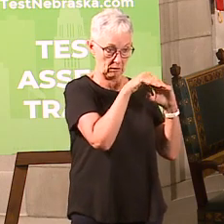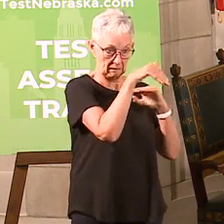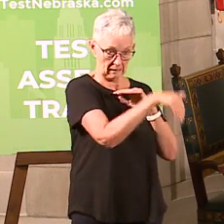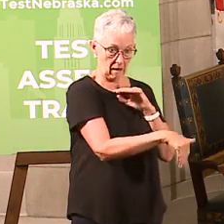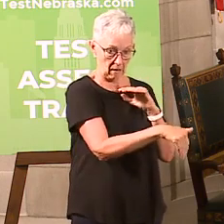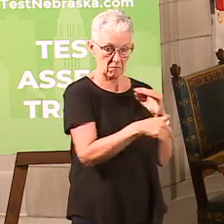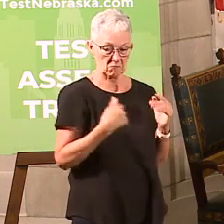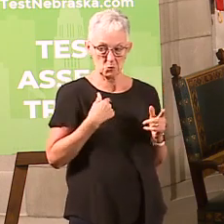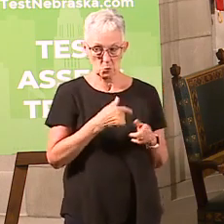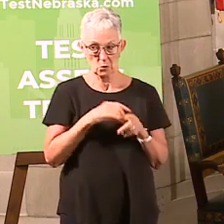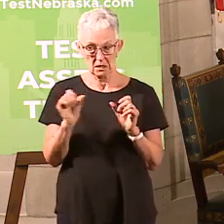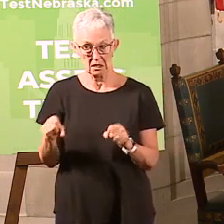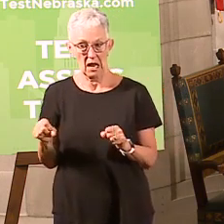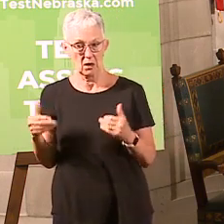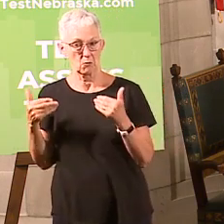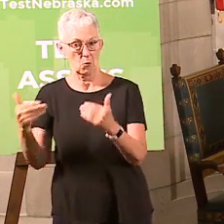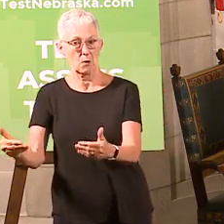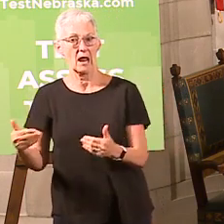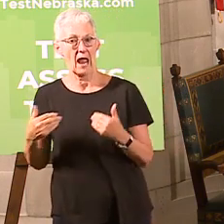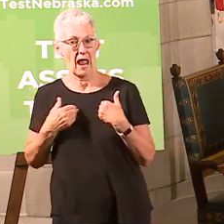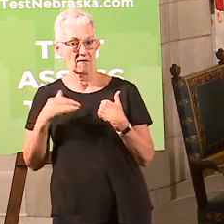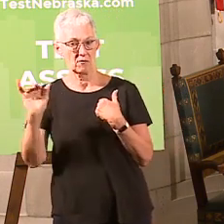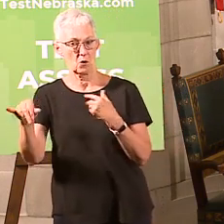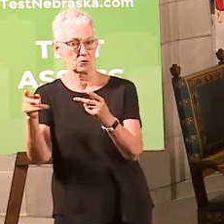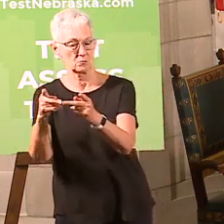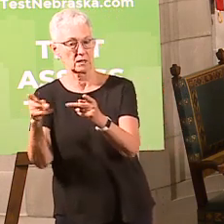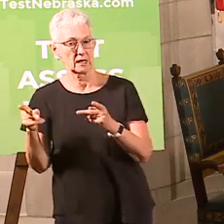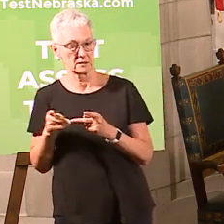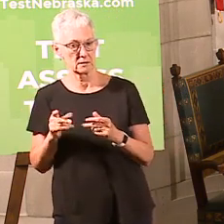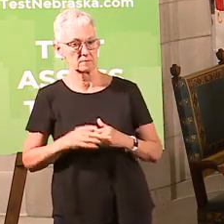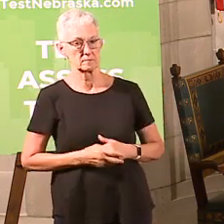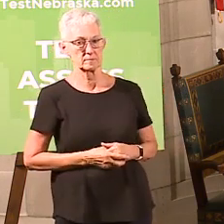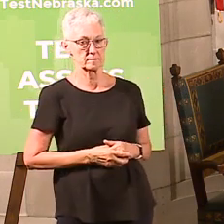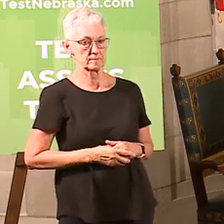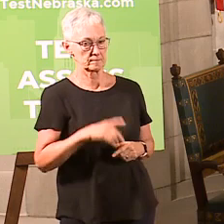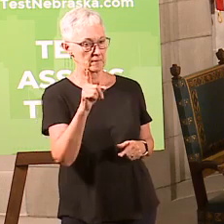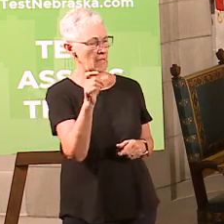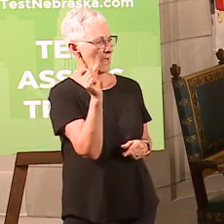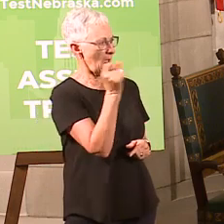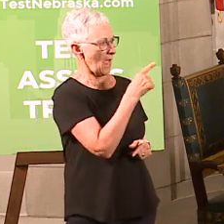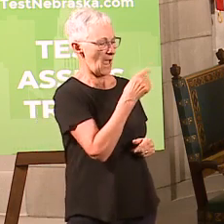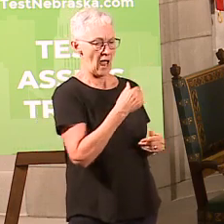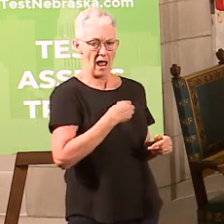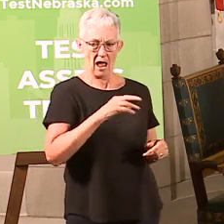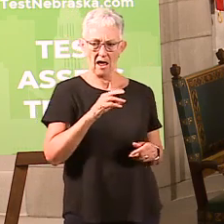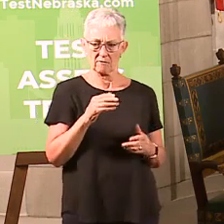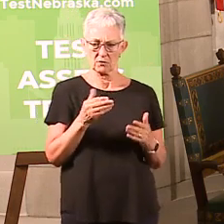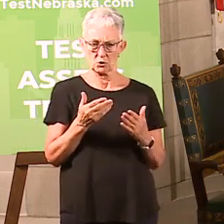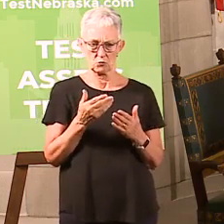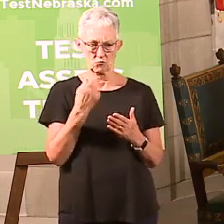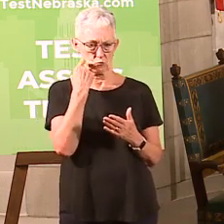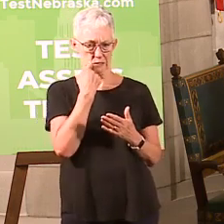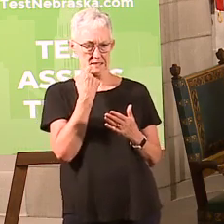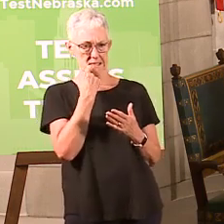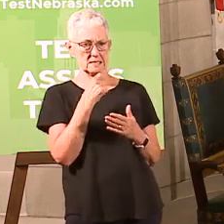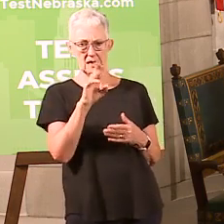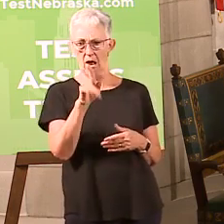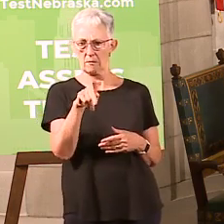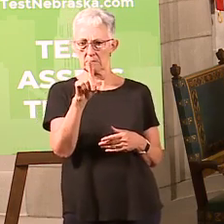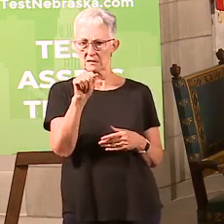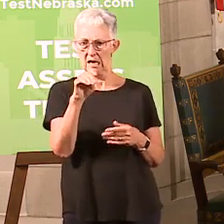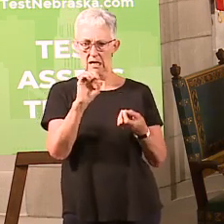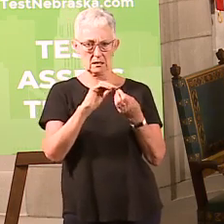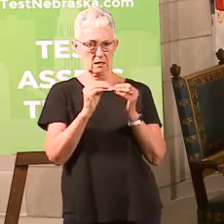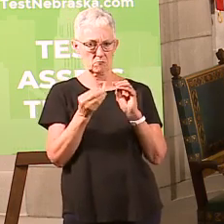on meatpacking and long-term care facilities? Do we have updated numbers on the food processing and the long-term